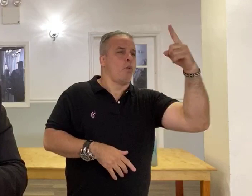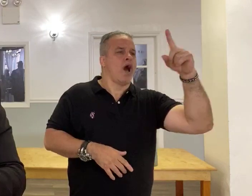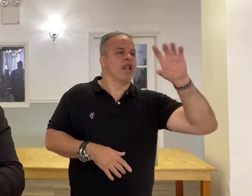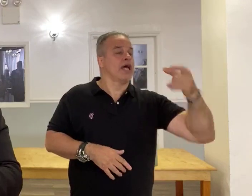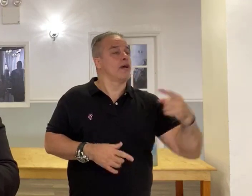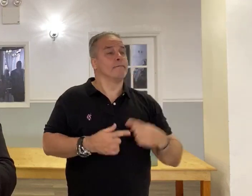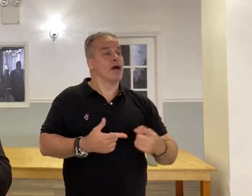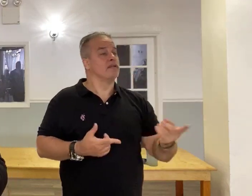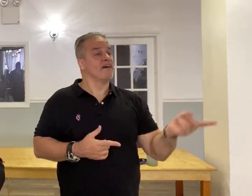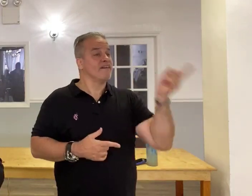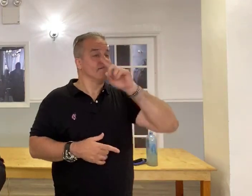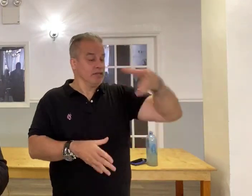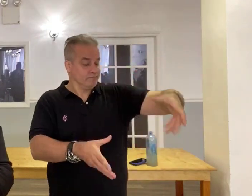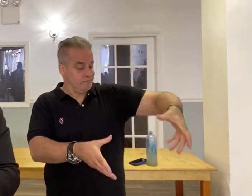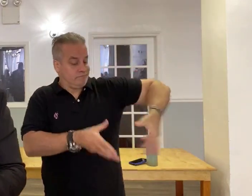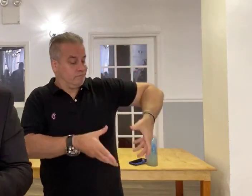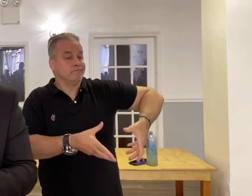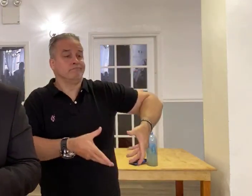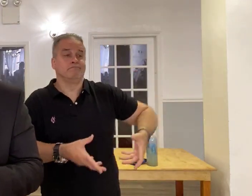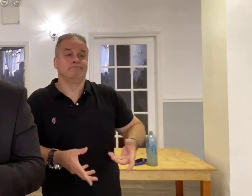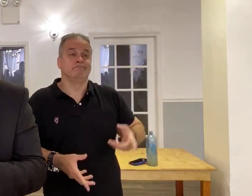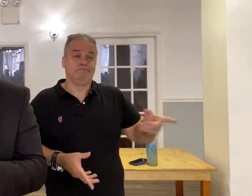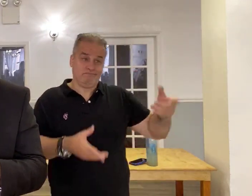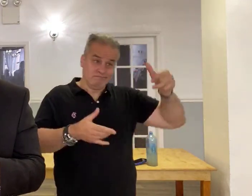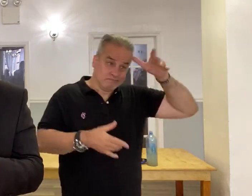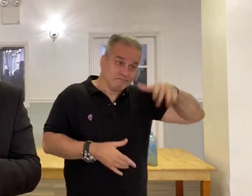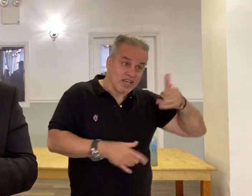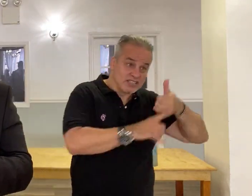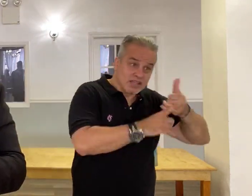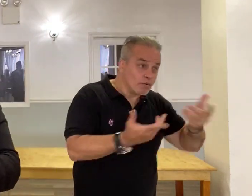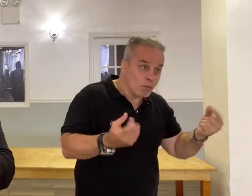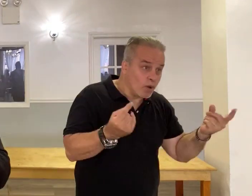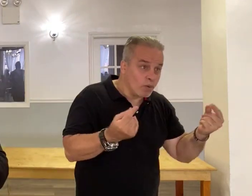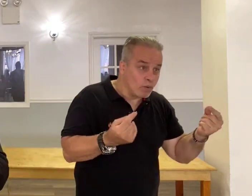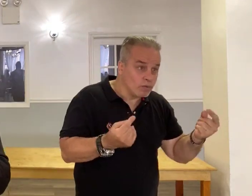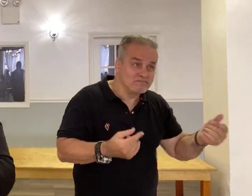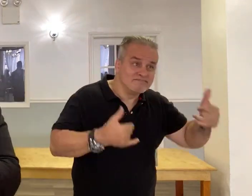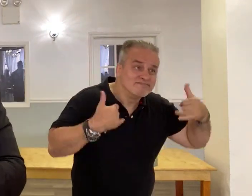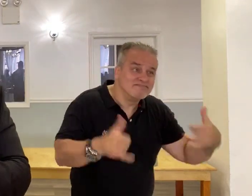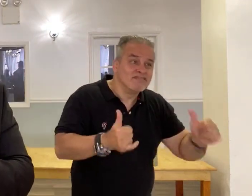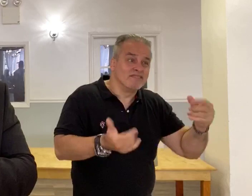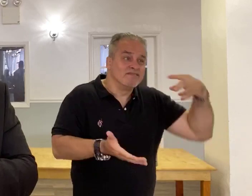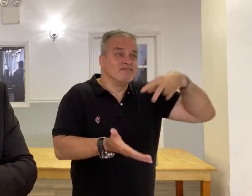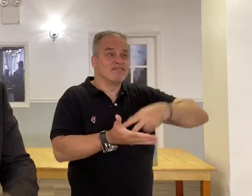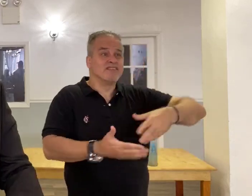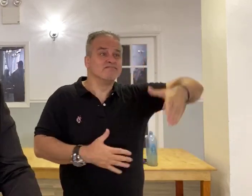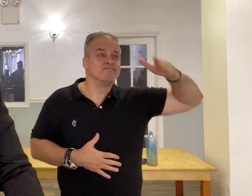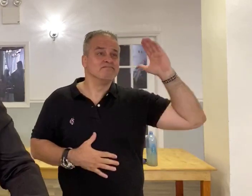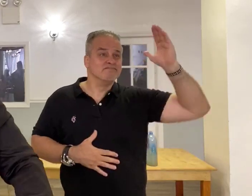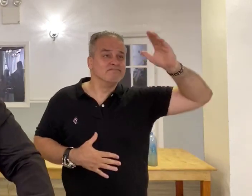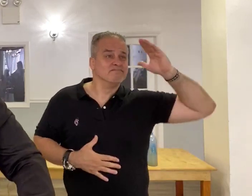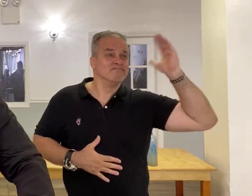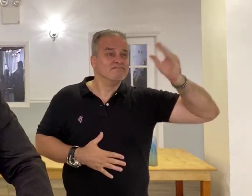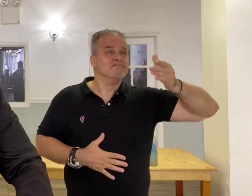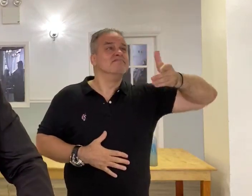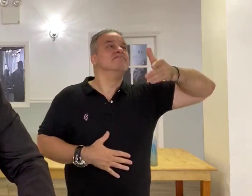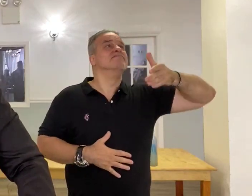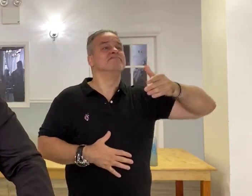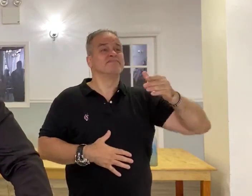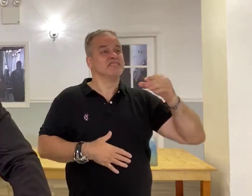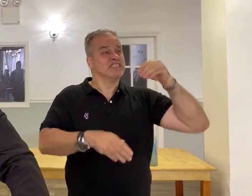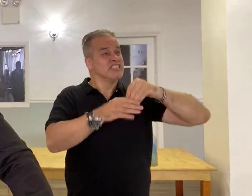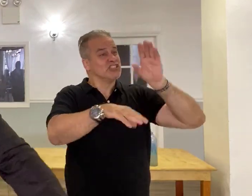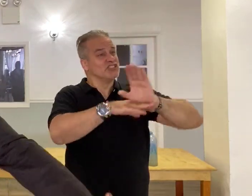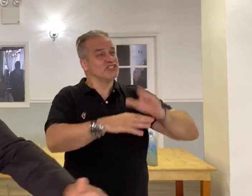Amen. And let me tell you something else about him. A dear pastor friend, a great man of God, a great